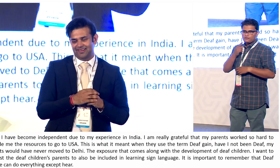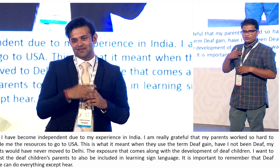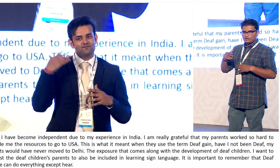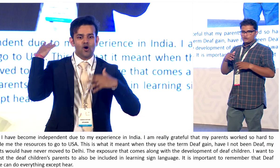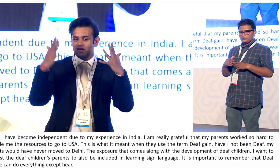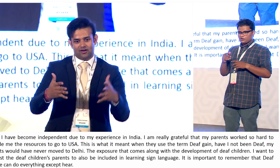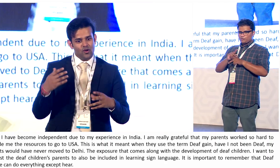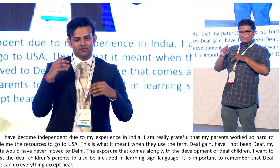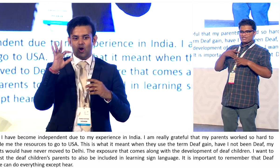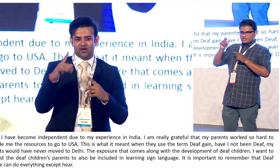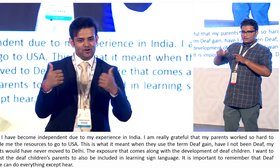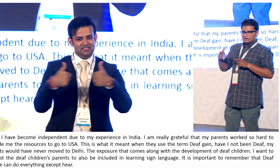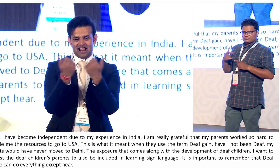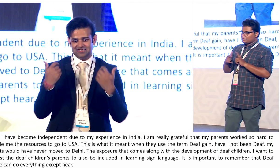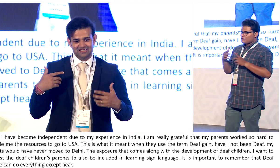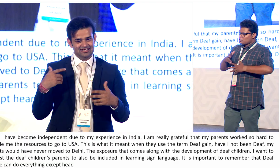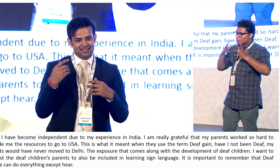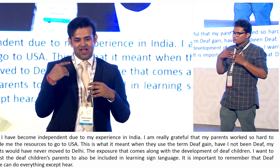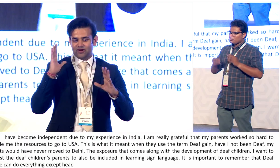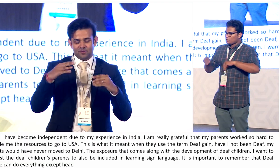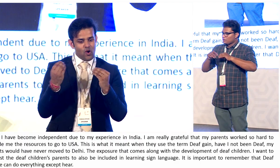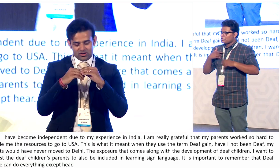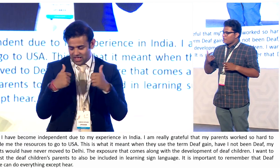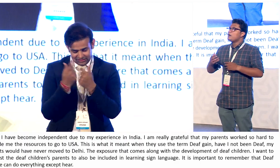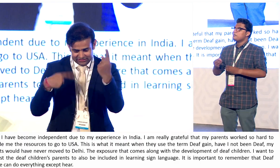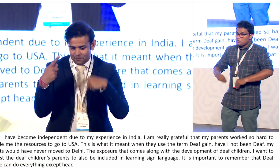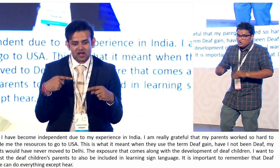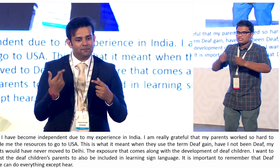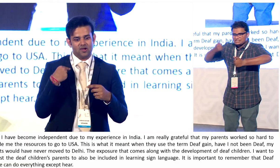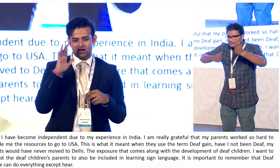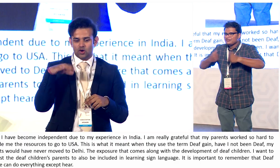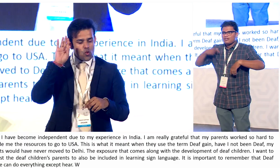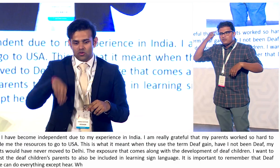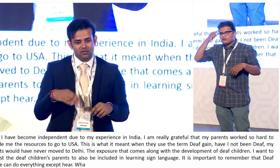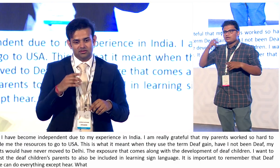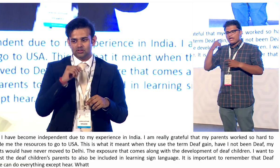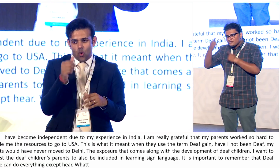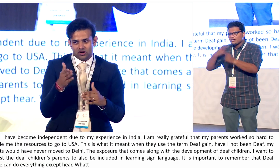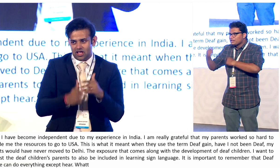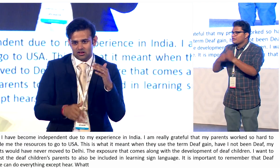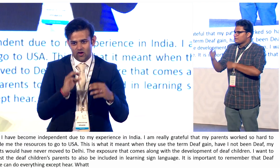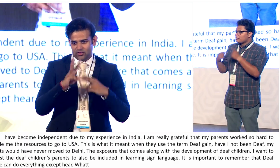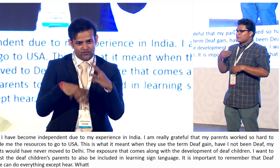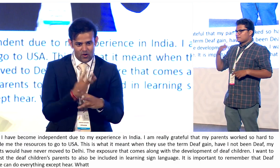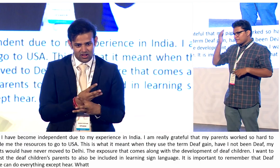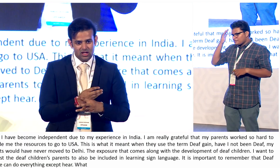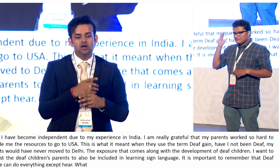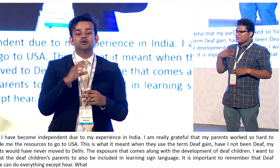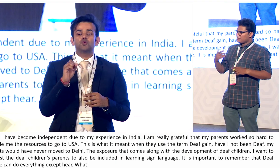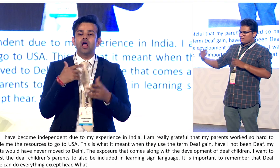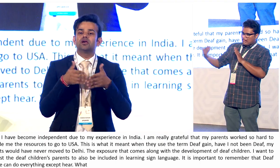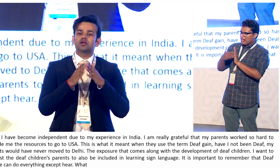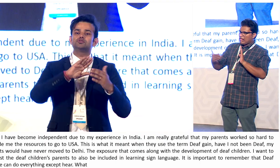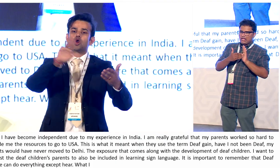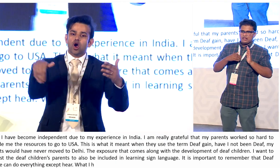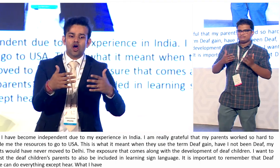have so much more to go. I have more challenges that I encounter on a daily basis. I know there will be additional obstacles. It's not